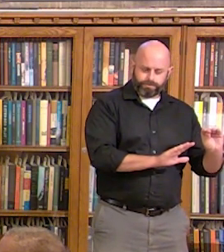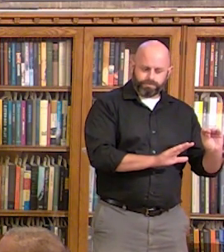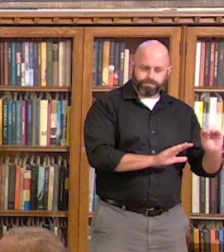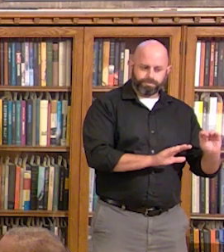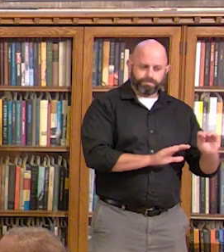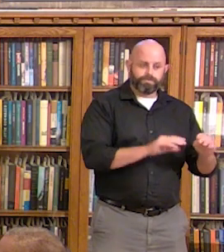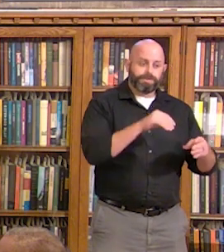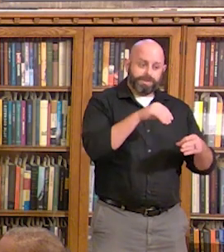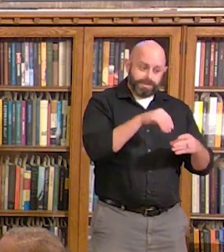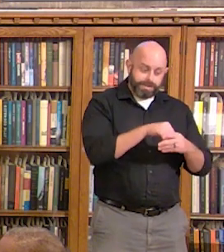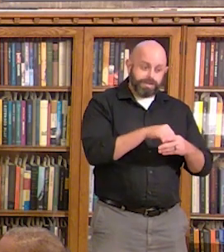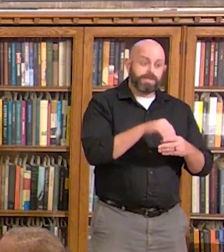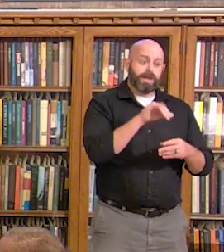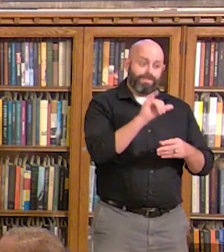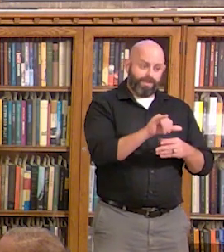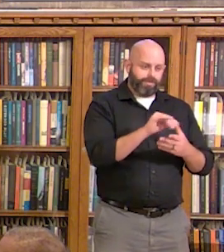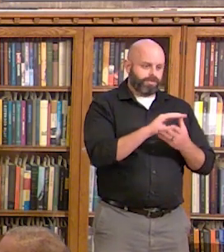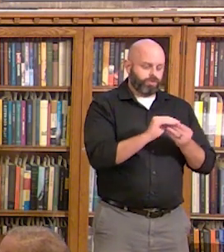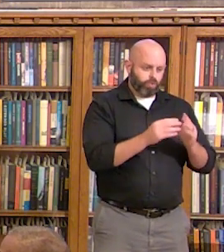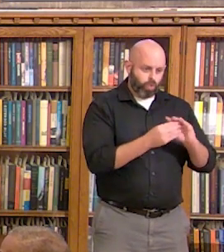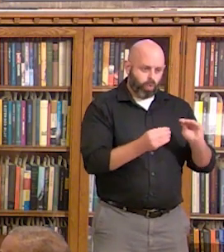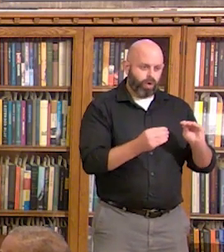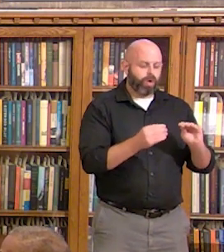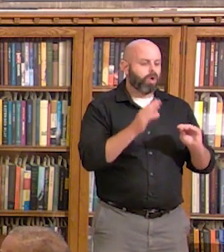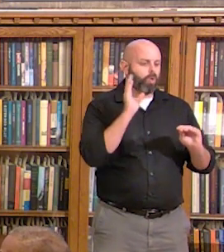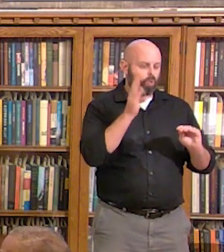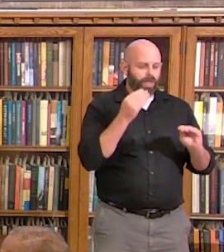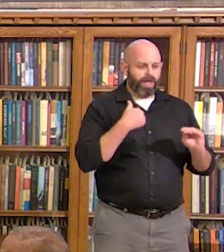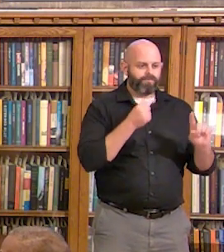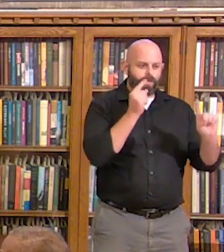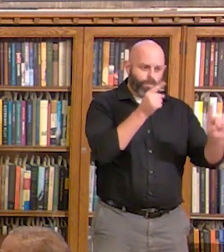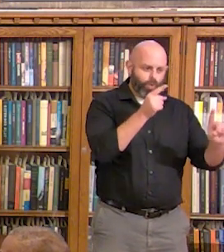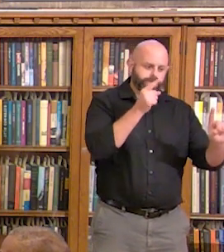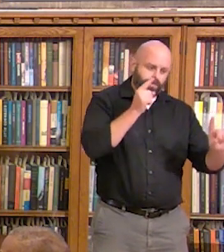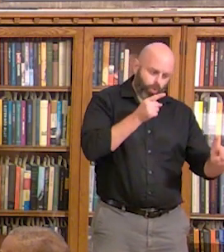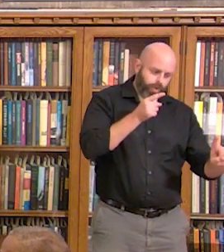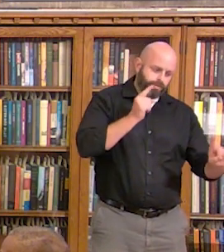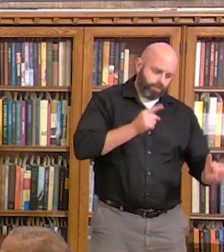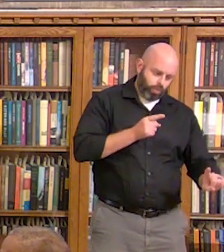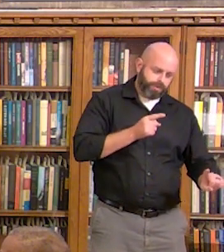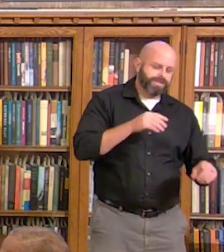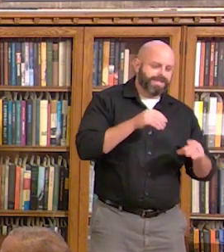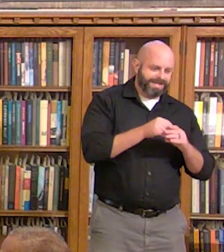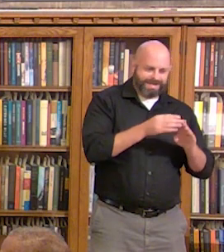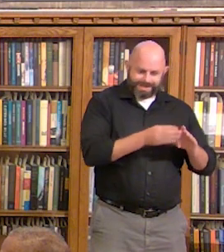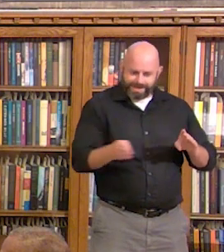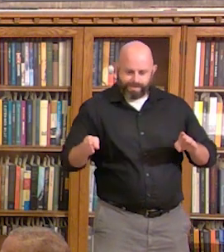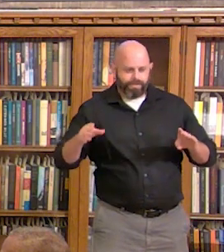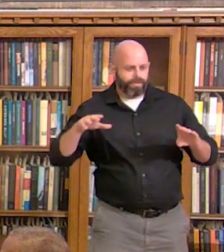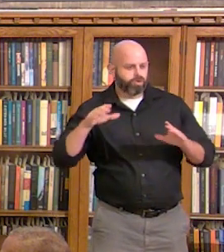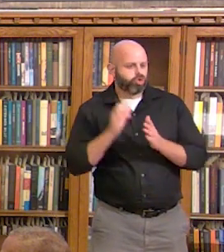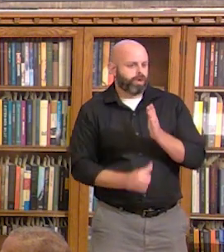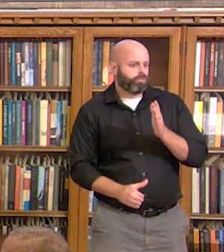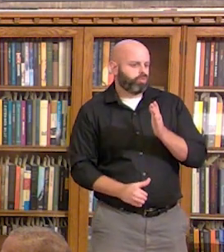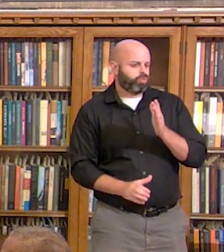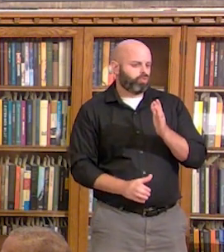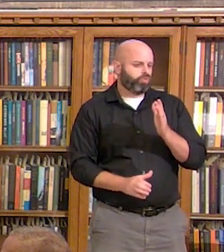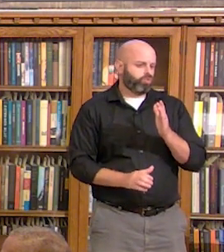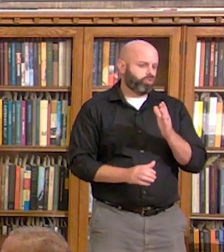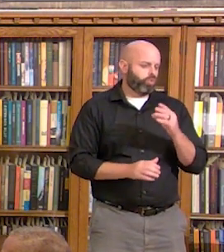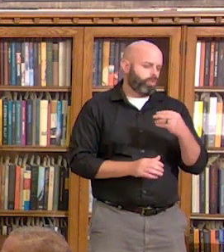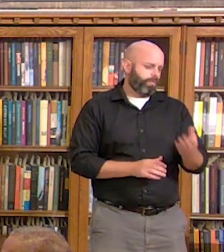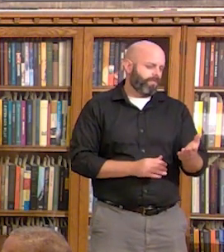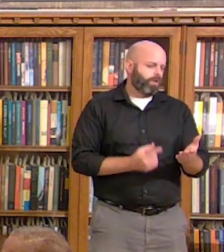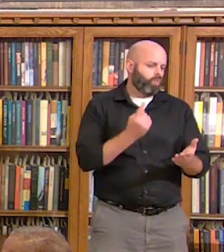that within that kernel of that story are going to be the points of that chapter um so just to give you one